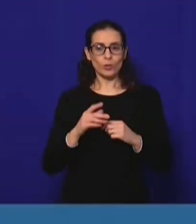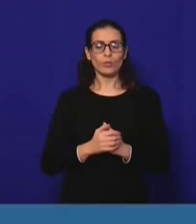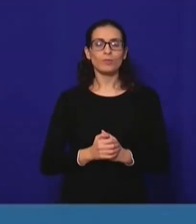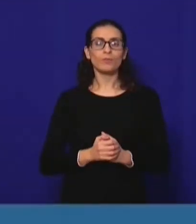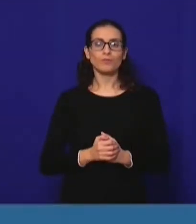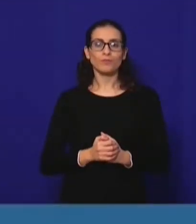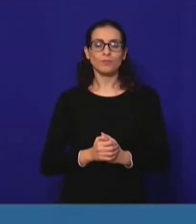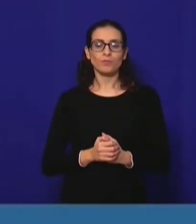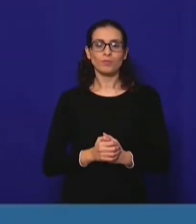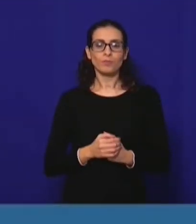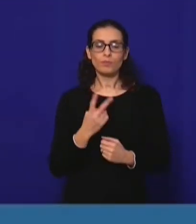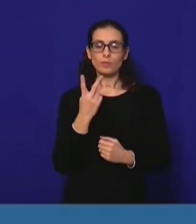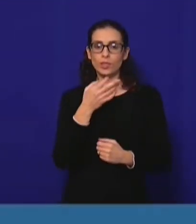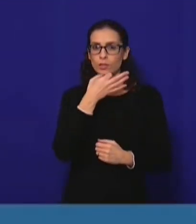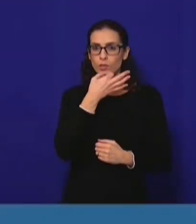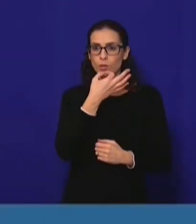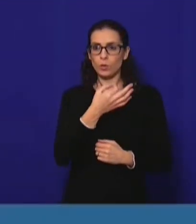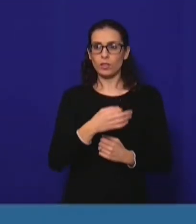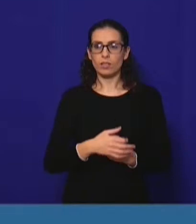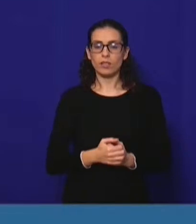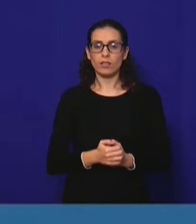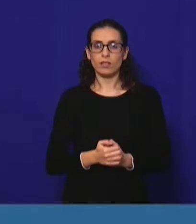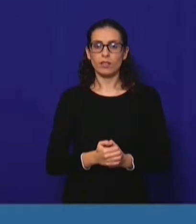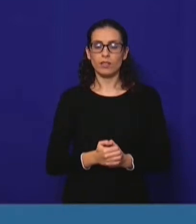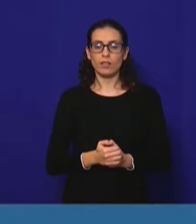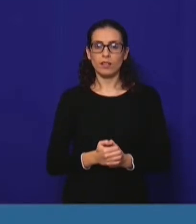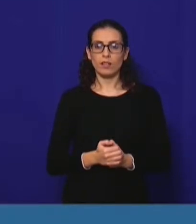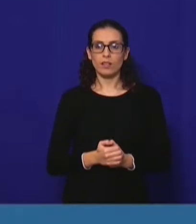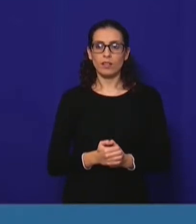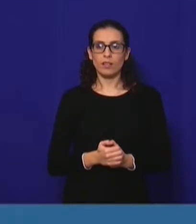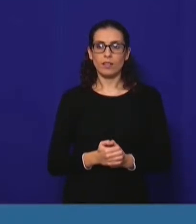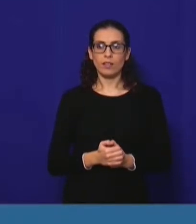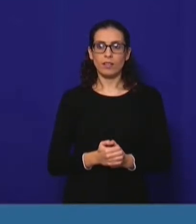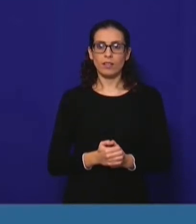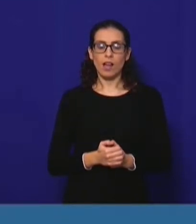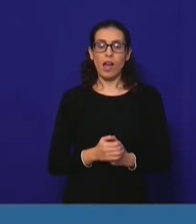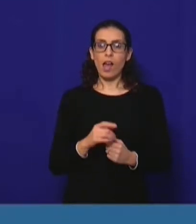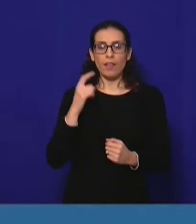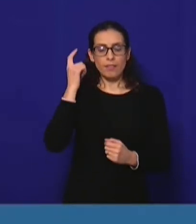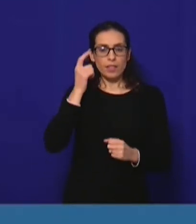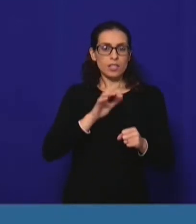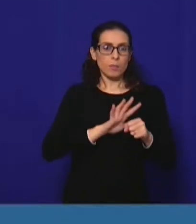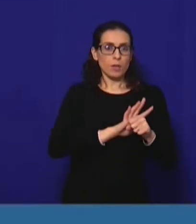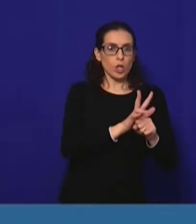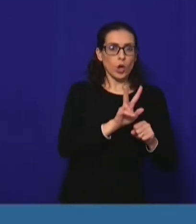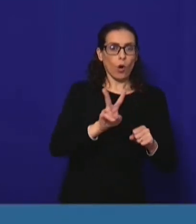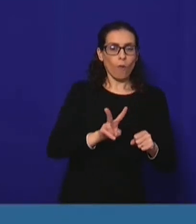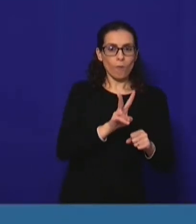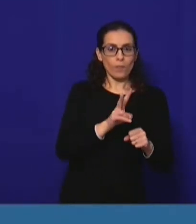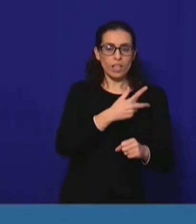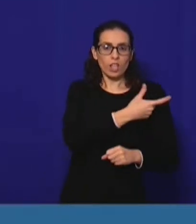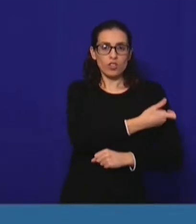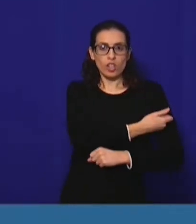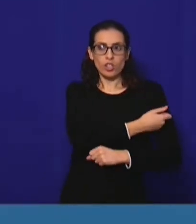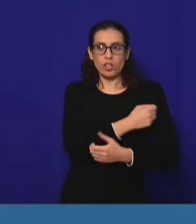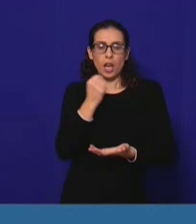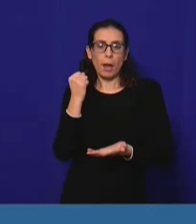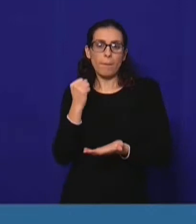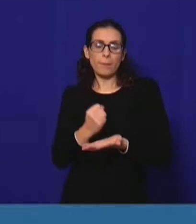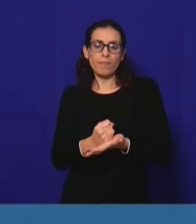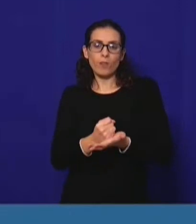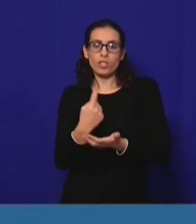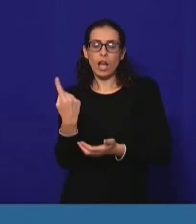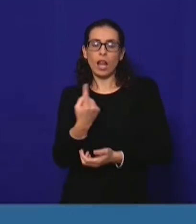And we just have two questions. The first is, do you think that the COVID vaccine should be mandatory for healthcare workers? We've been seeing studies from